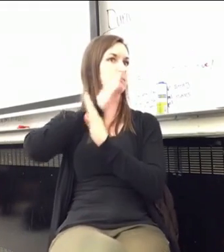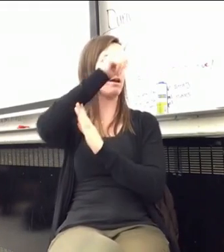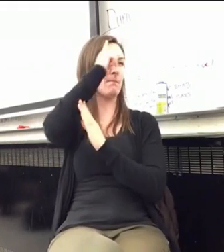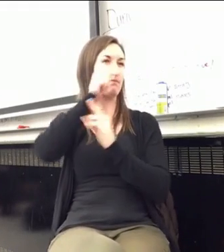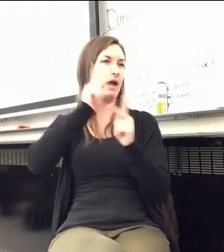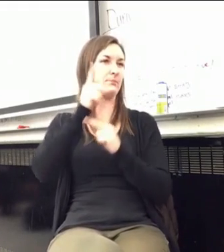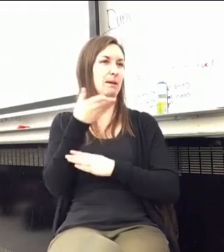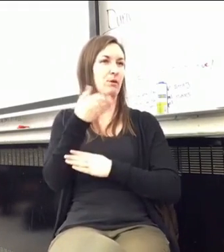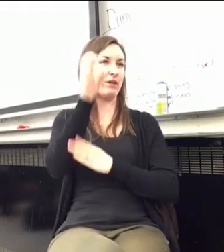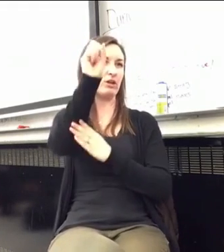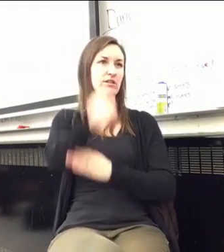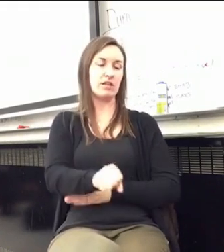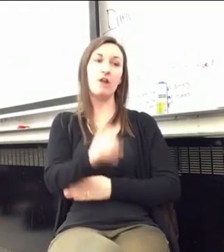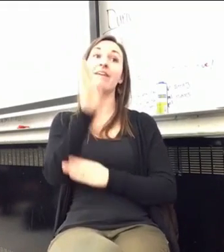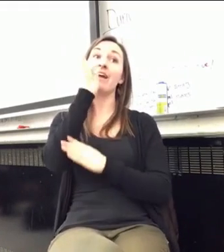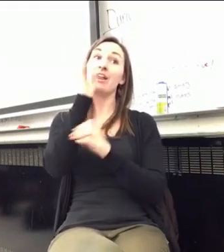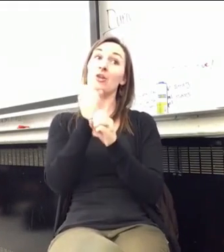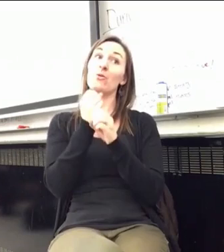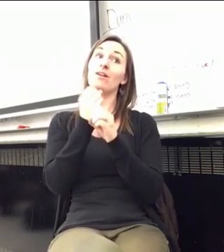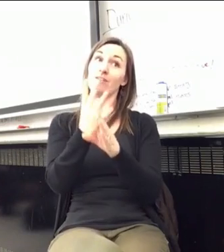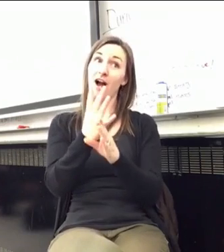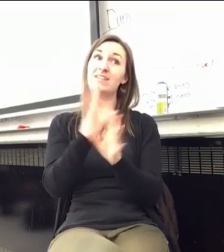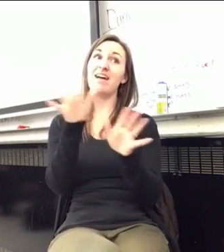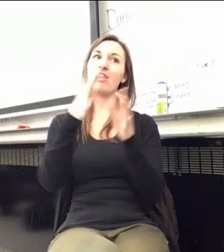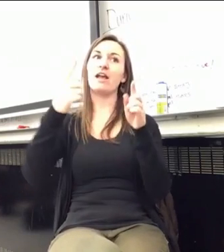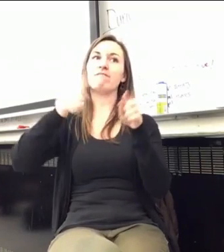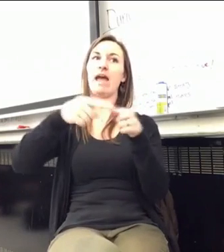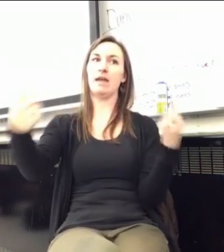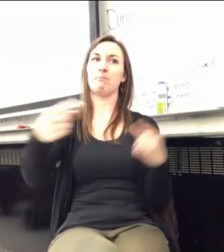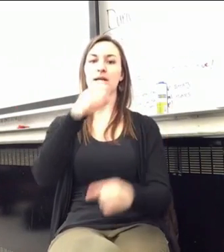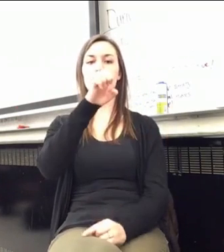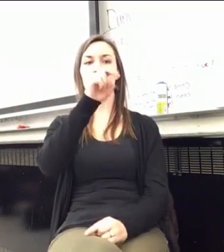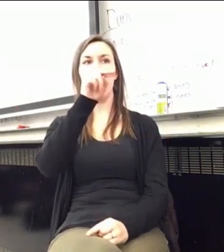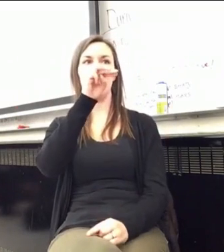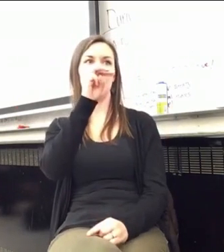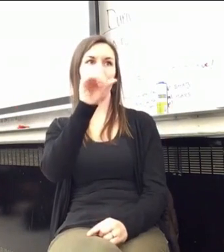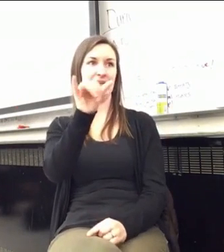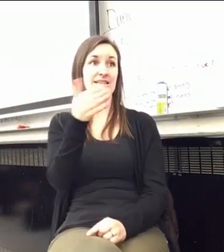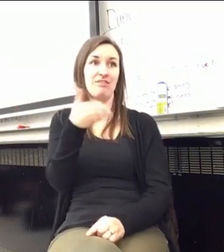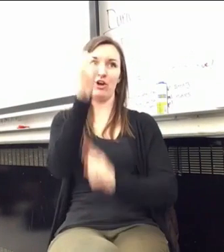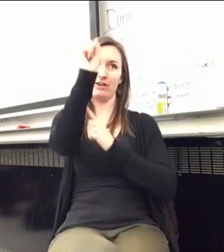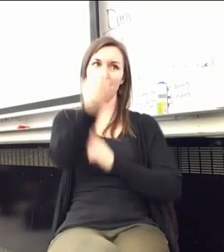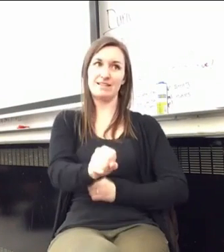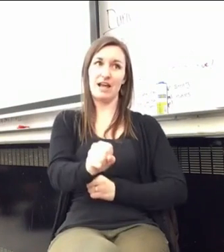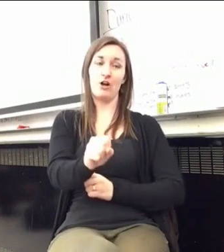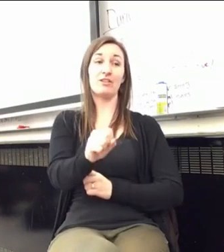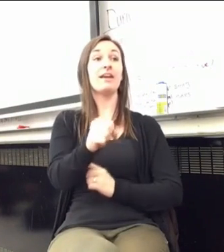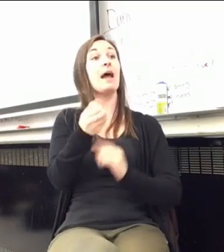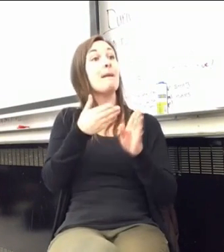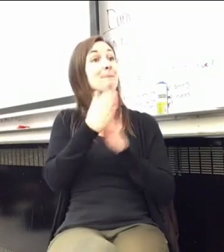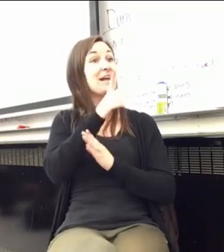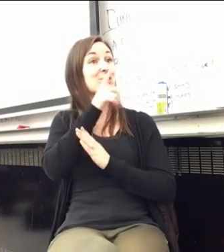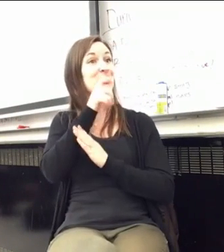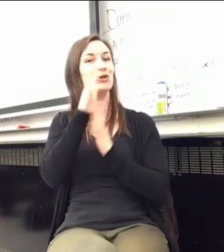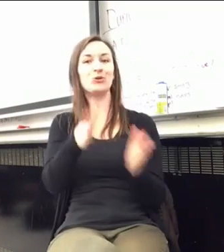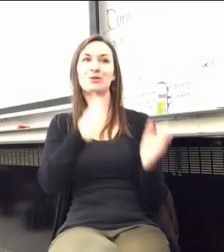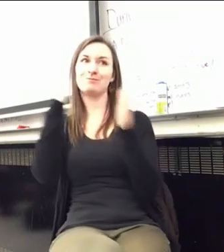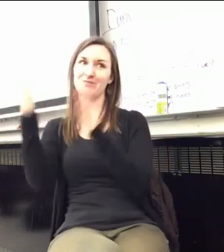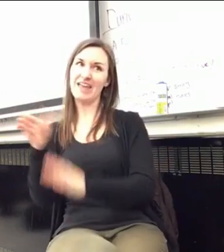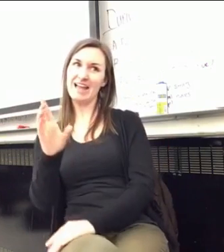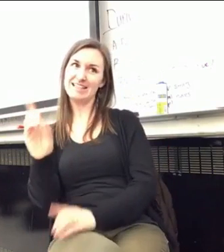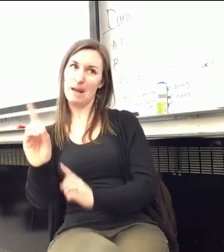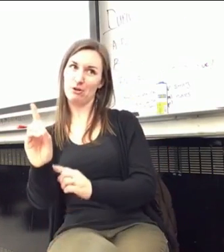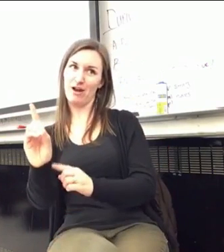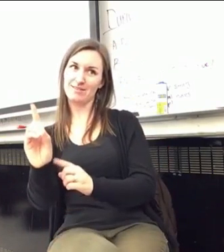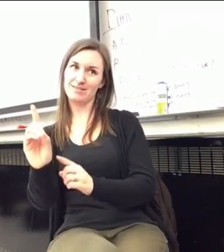doing it. In particular, the Democrats. So, the Democrats on here, what you need to basically know, did not